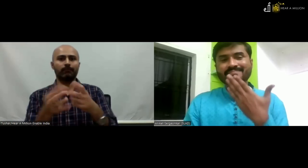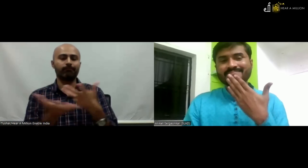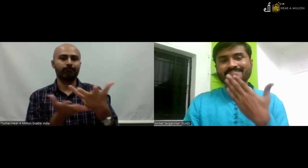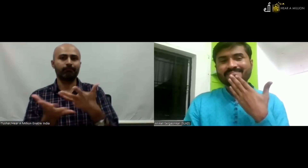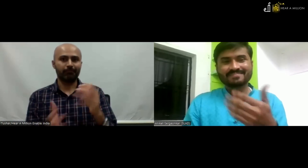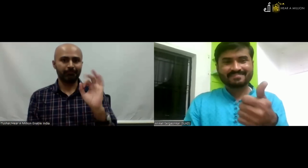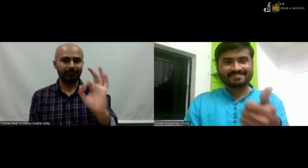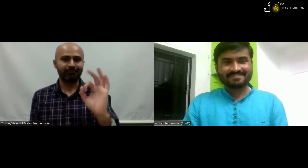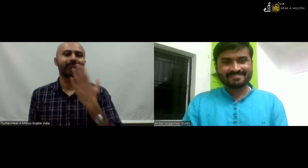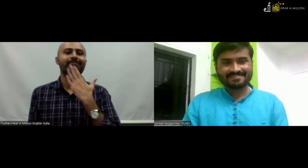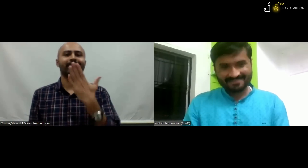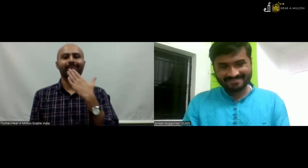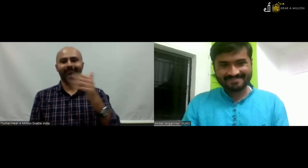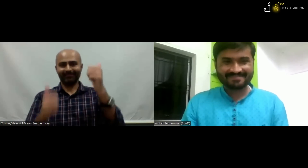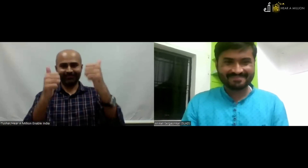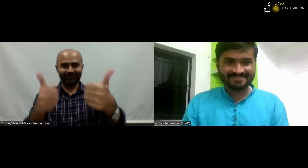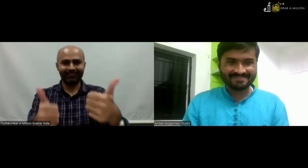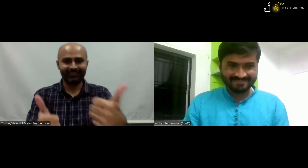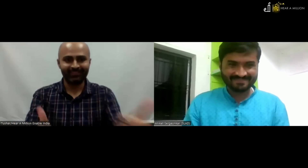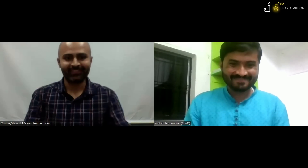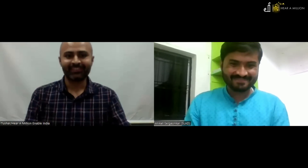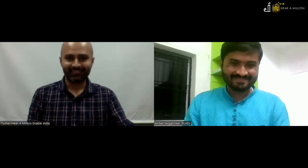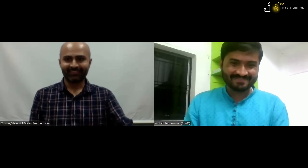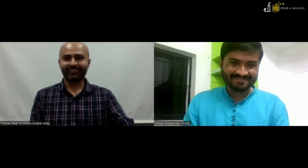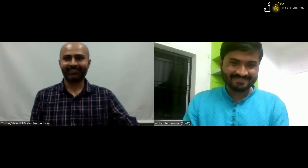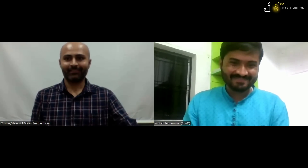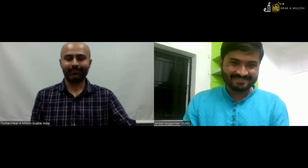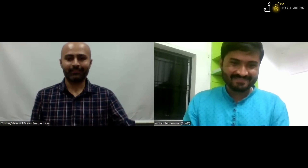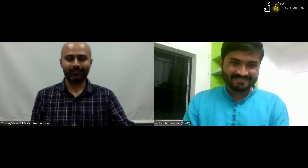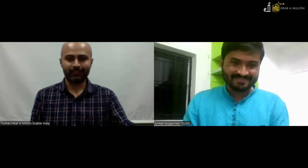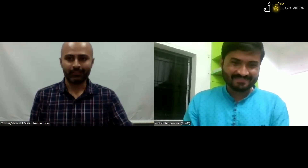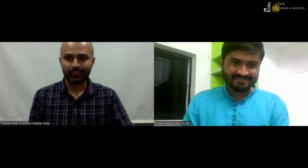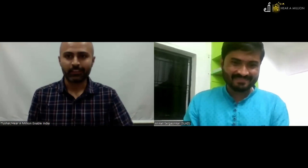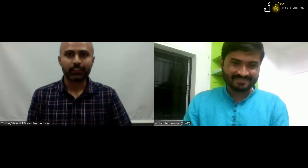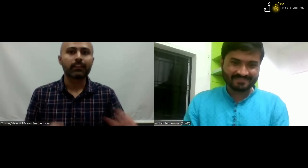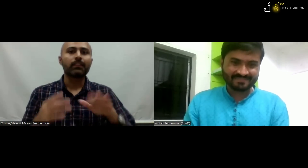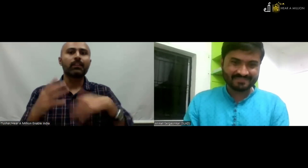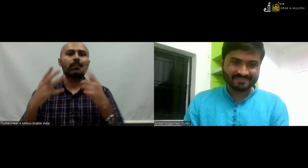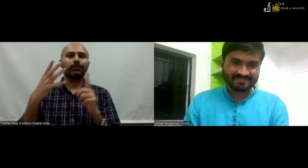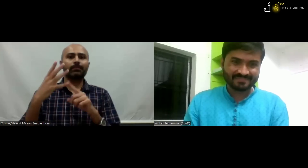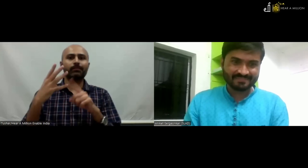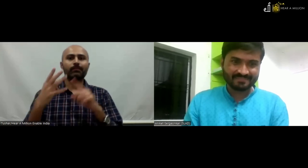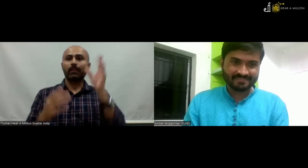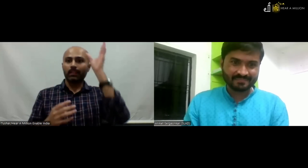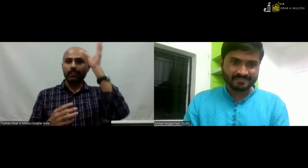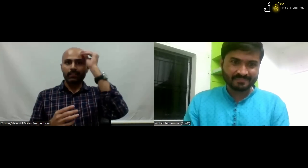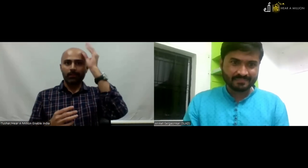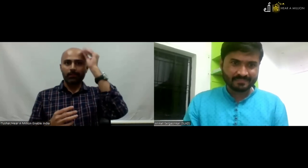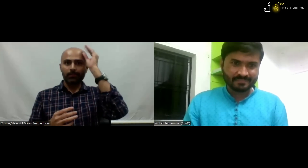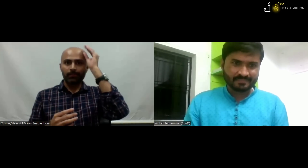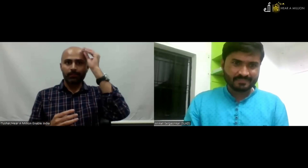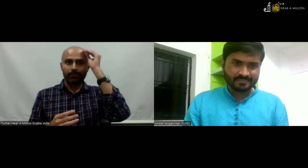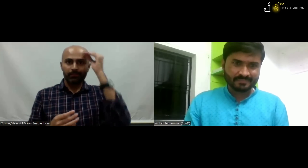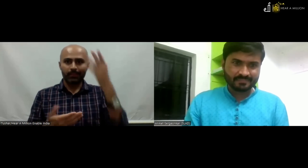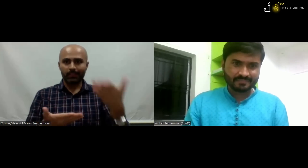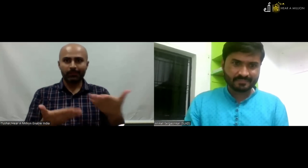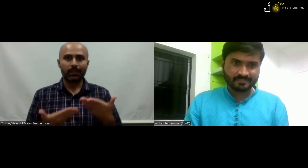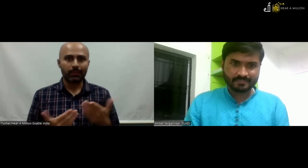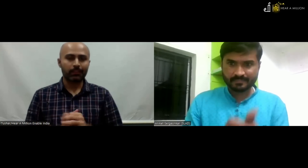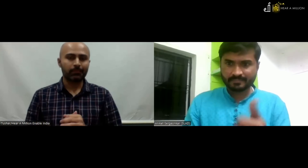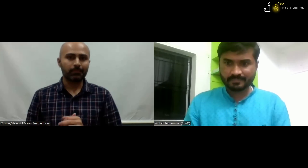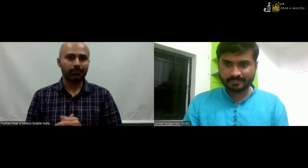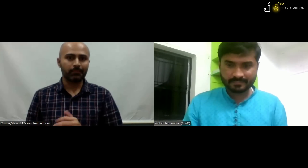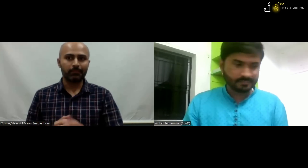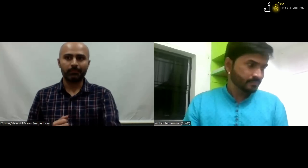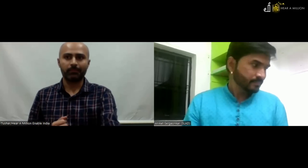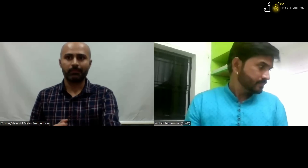any of the deaf audience would like to ask you, would have you once again. We would like to have the another speaker now. Can we